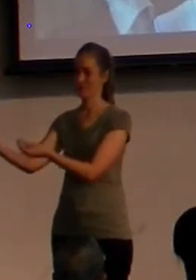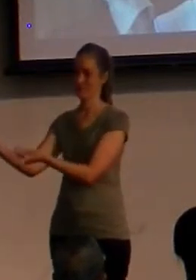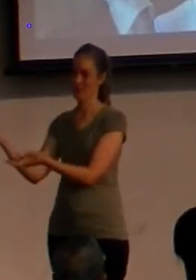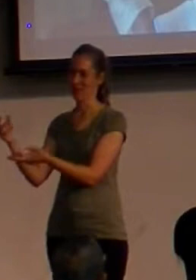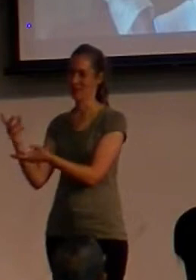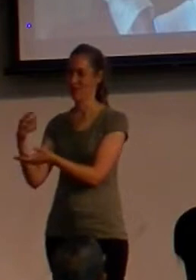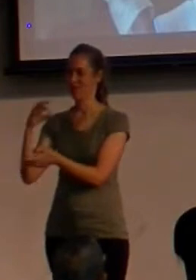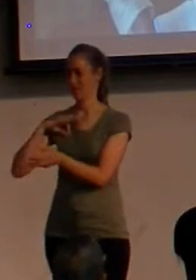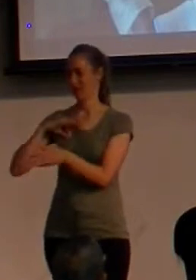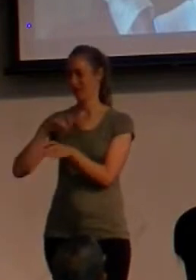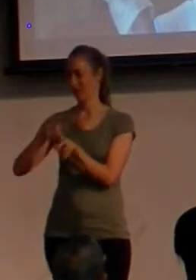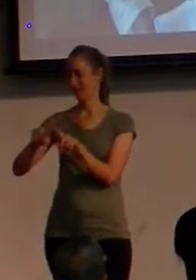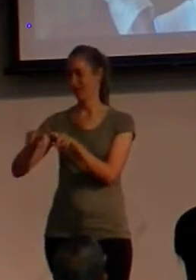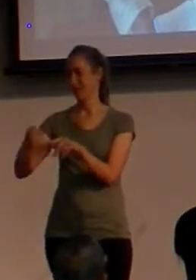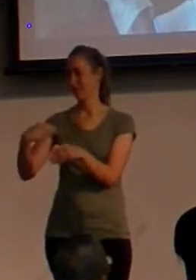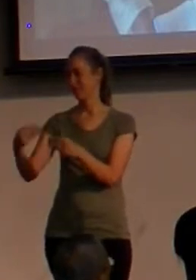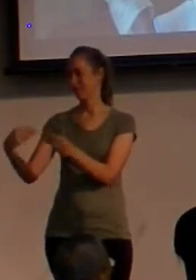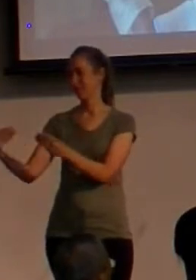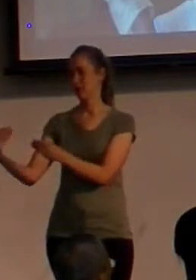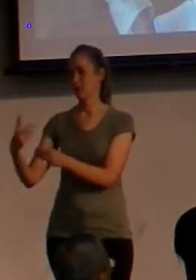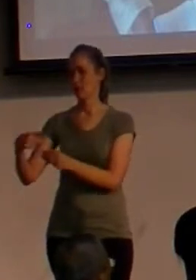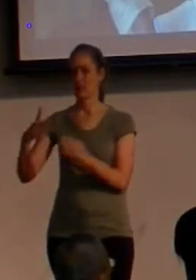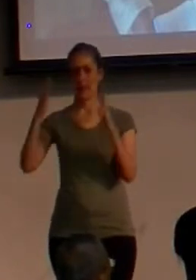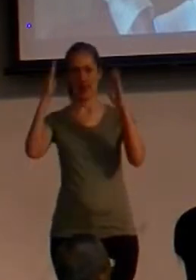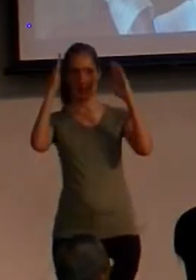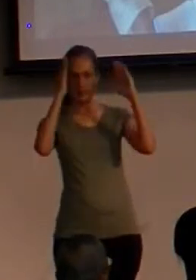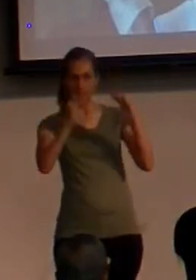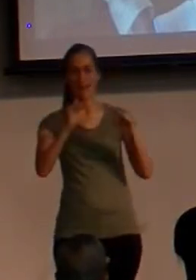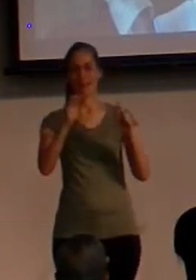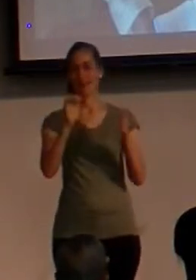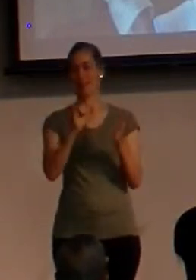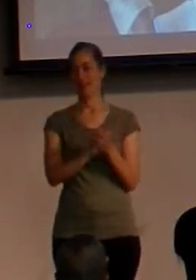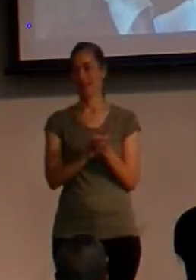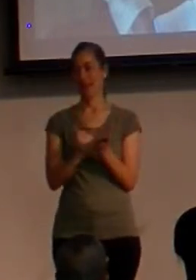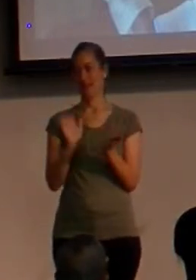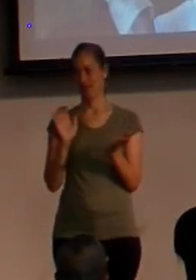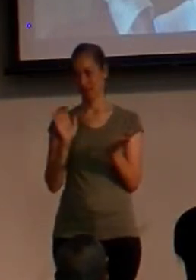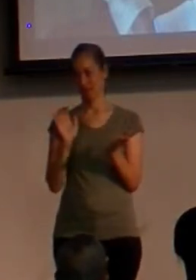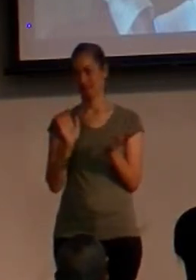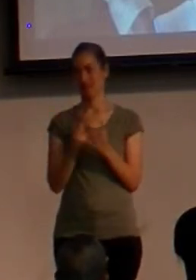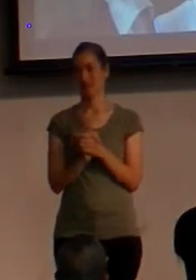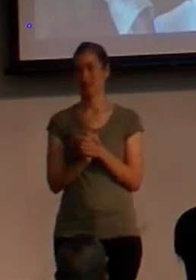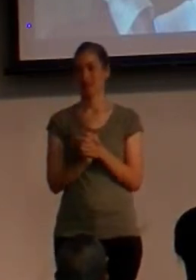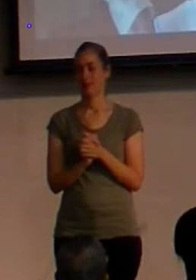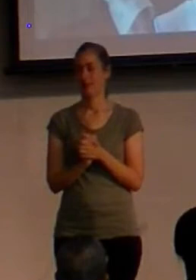they expect. And I mean expect in all of these